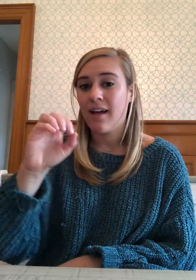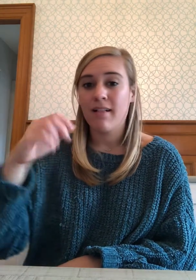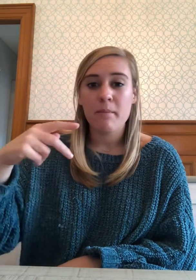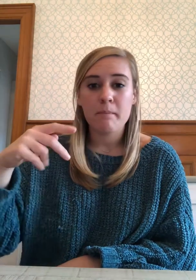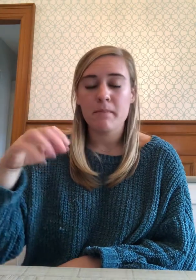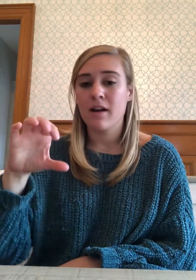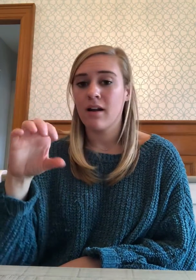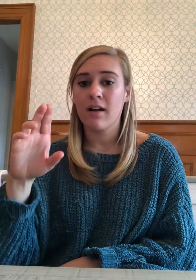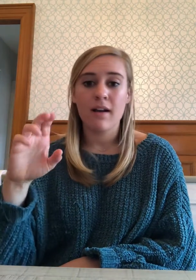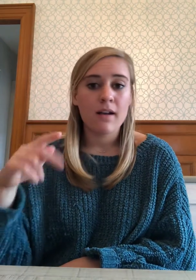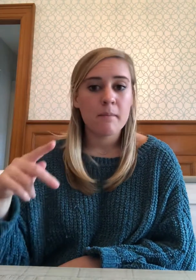histologically.